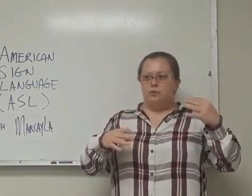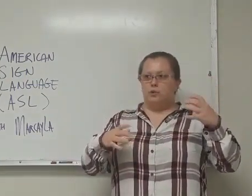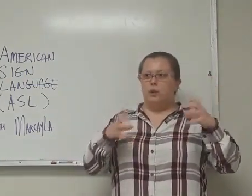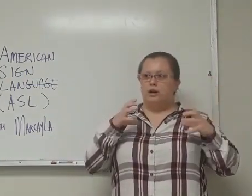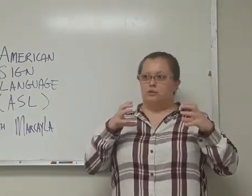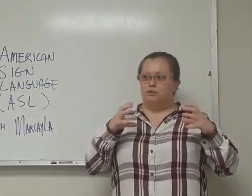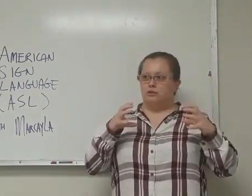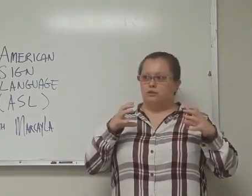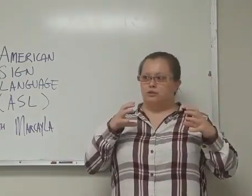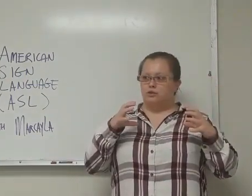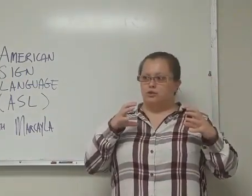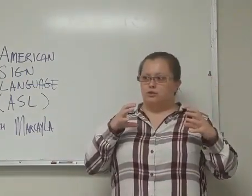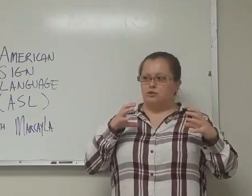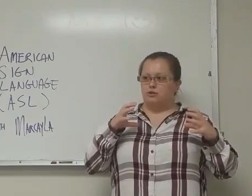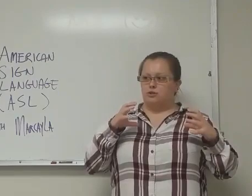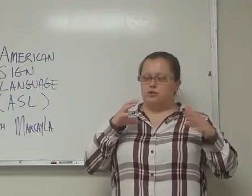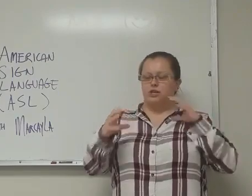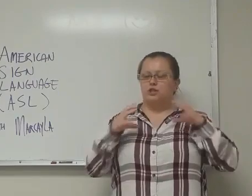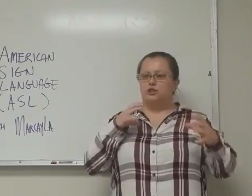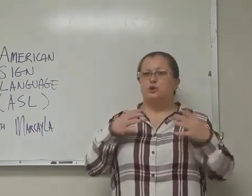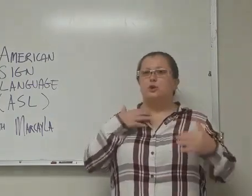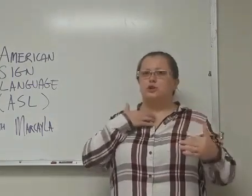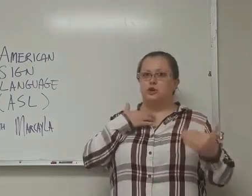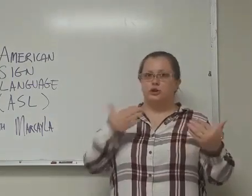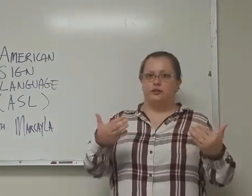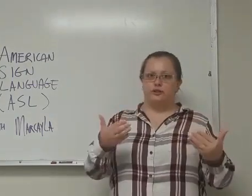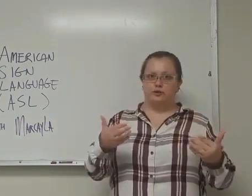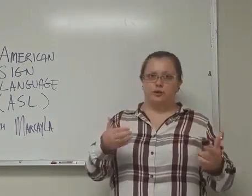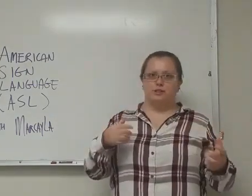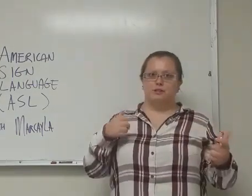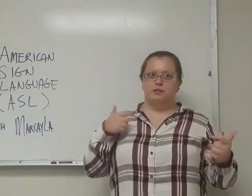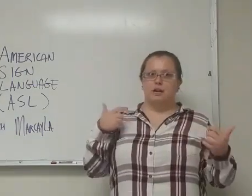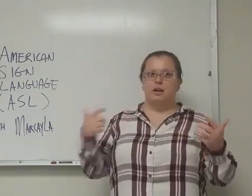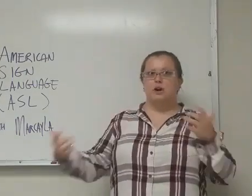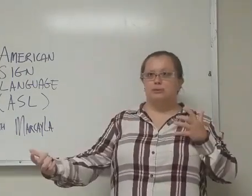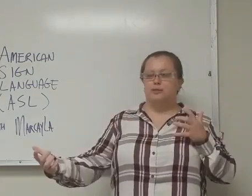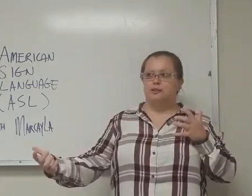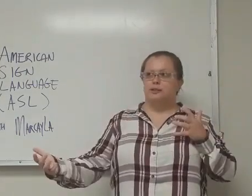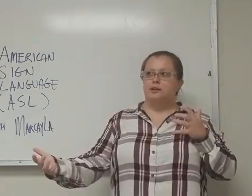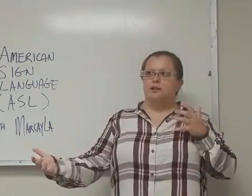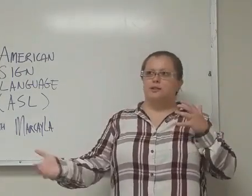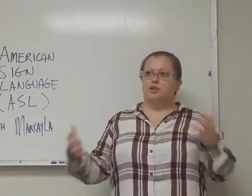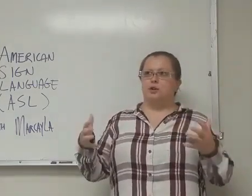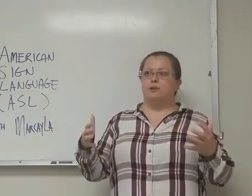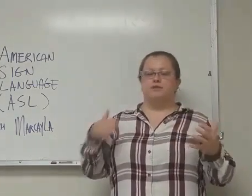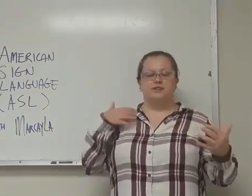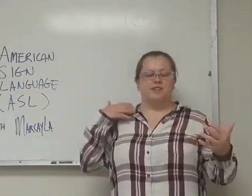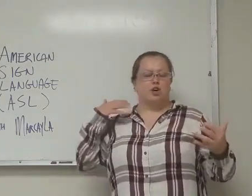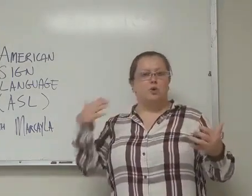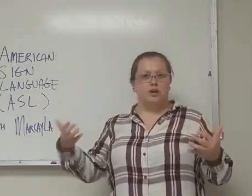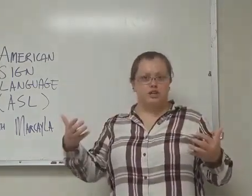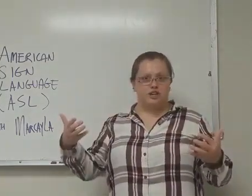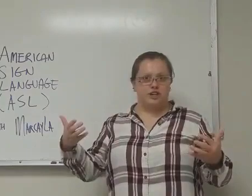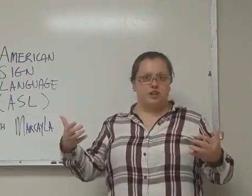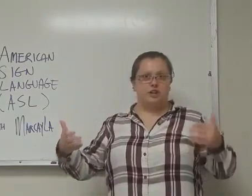way you set the tone of your voice kind of helps determine if it's like a question